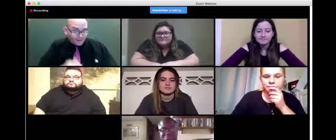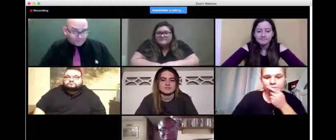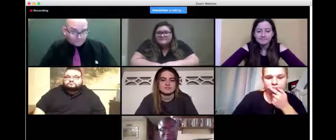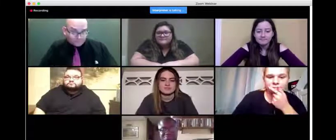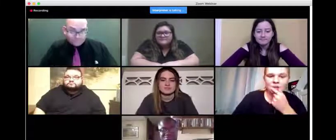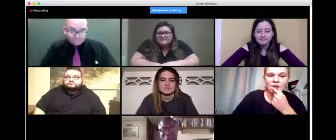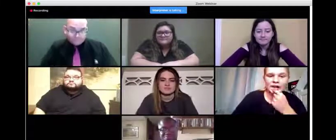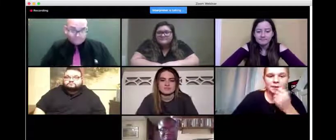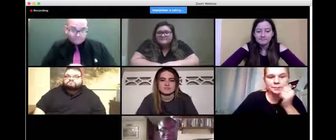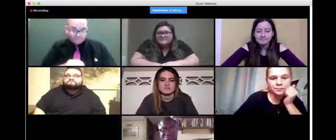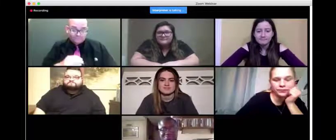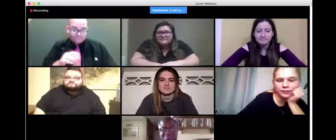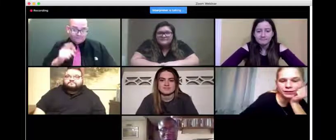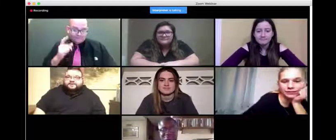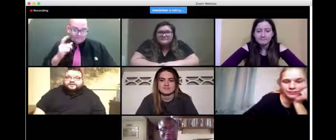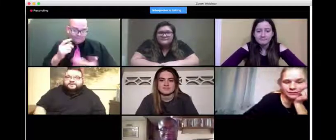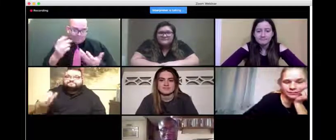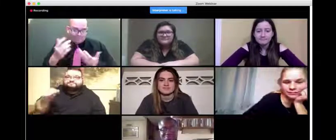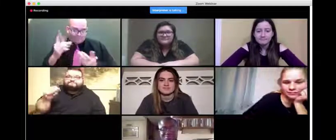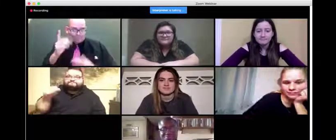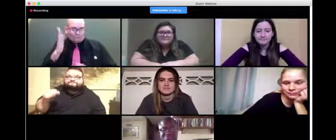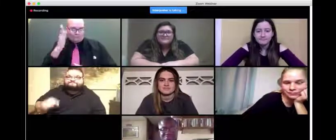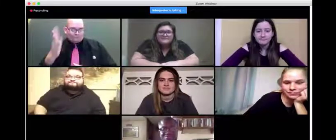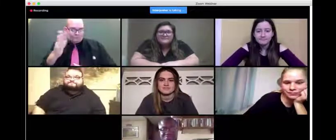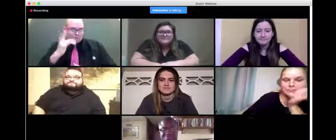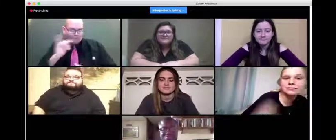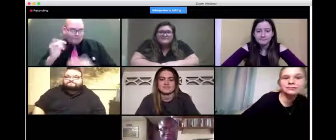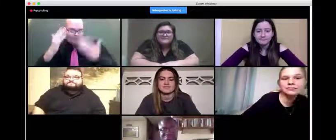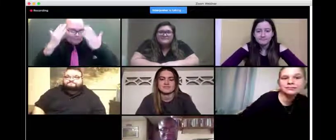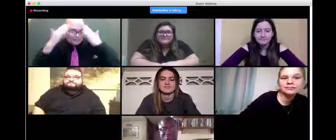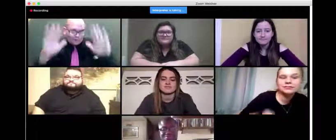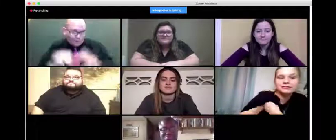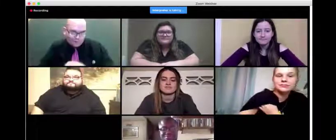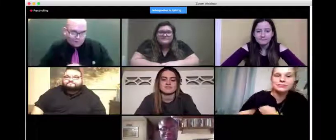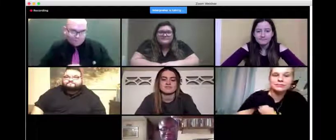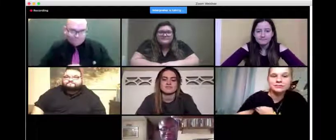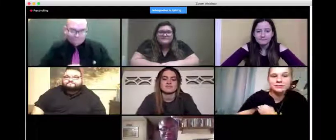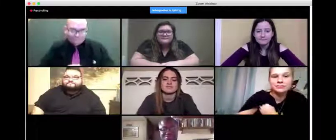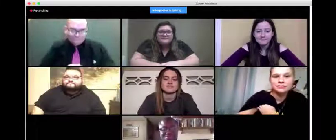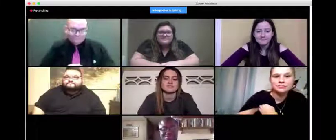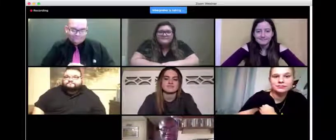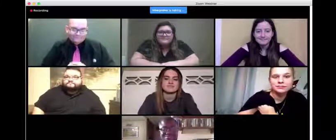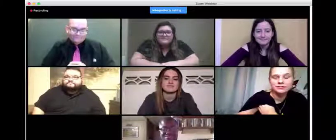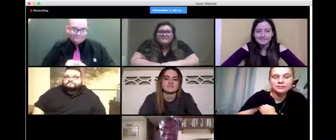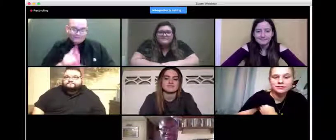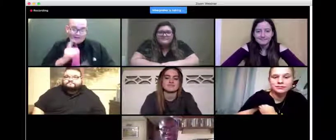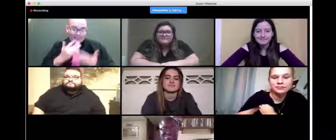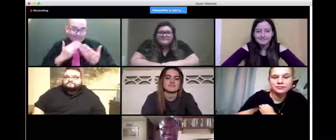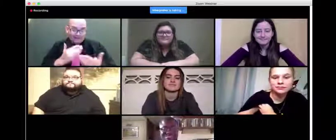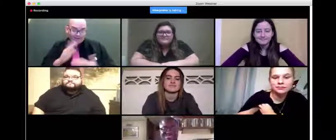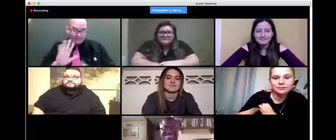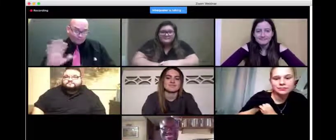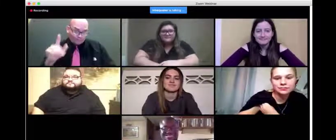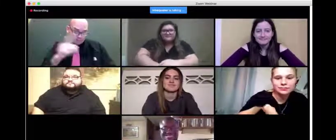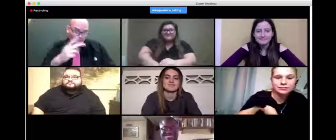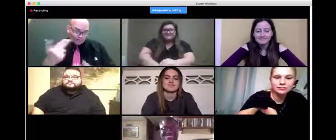going to look like. So I thank all of you for joining us tonight, and I hope that the audience also has